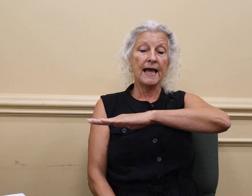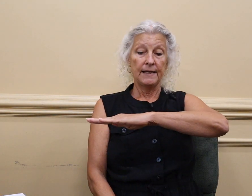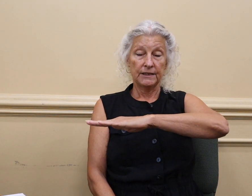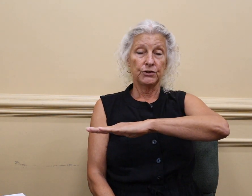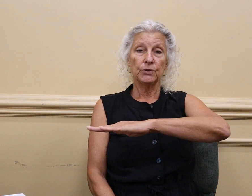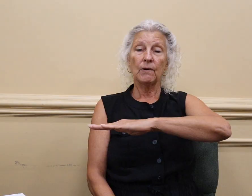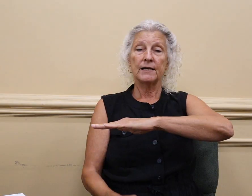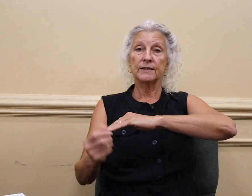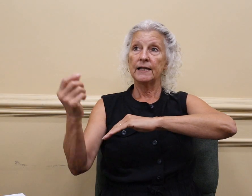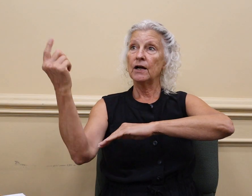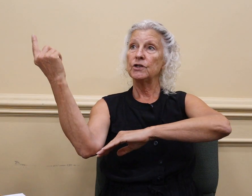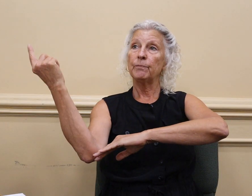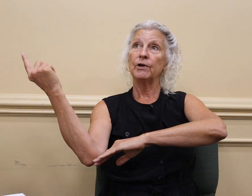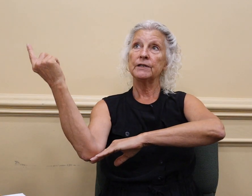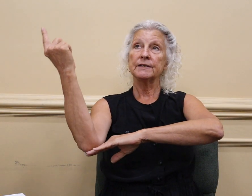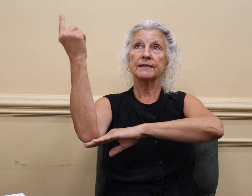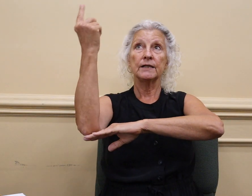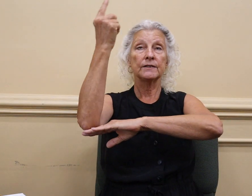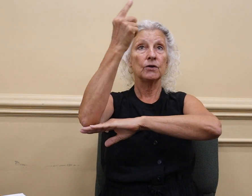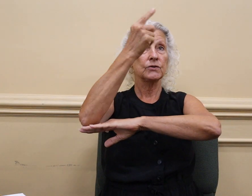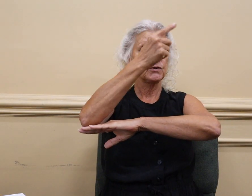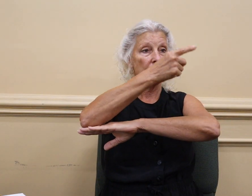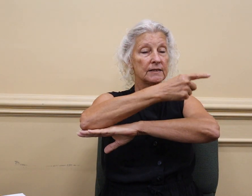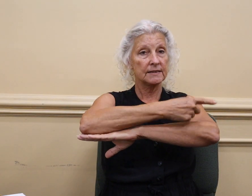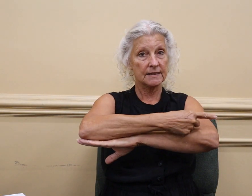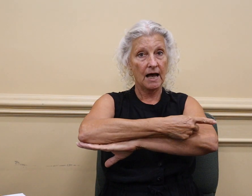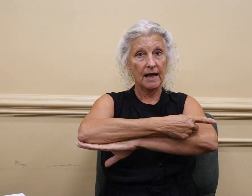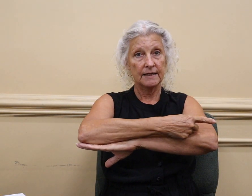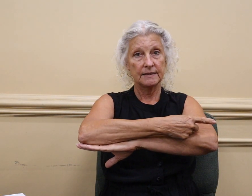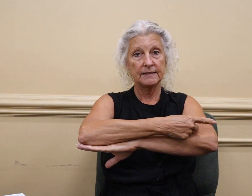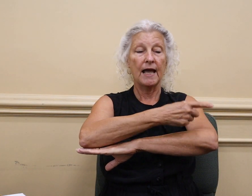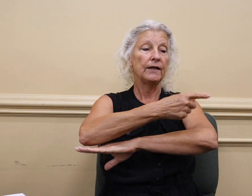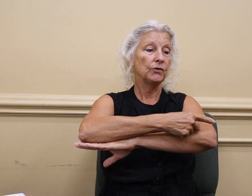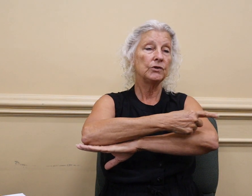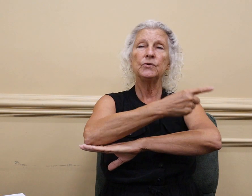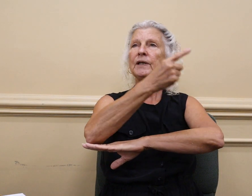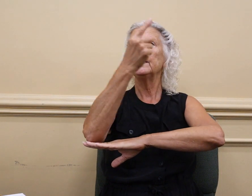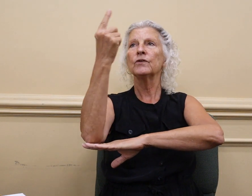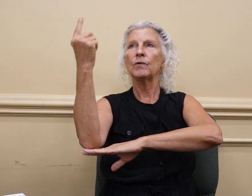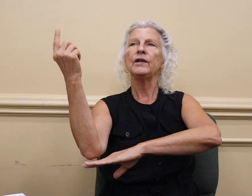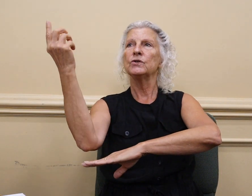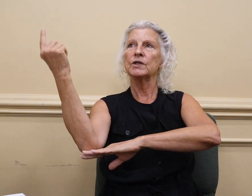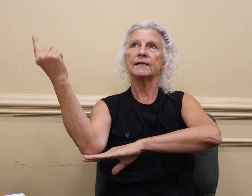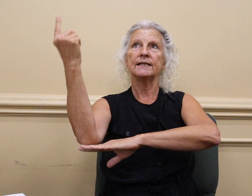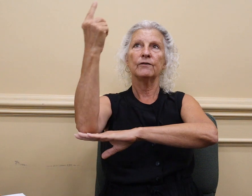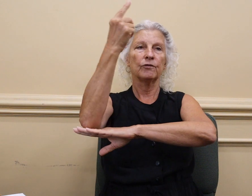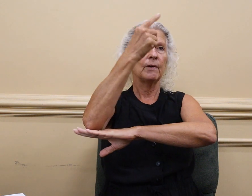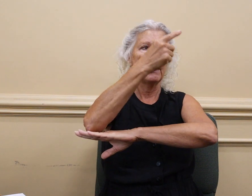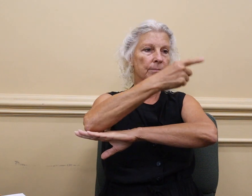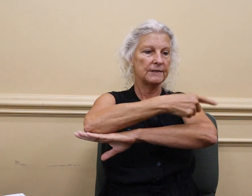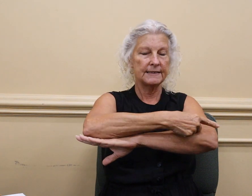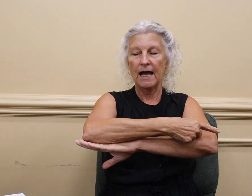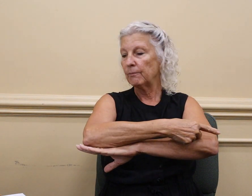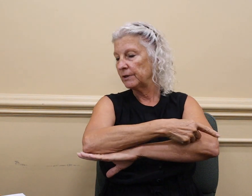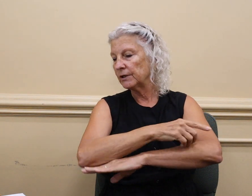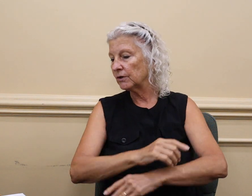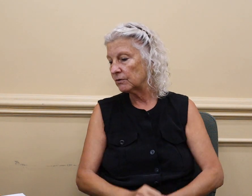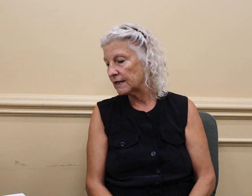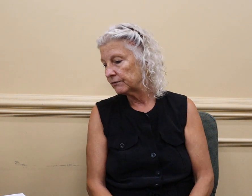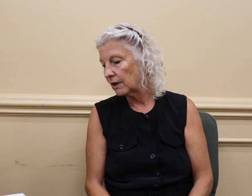Day, get your horizon there and you point at the sun as it goes across the sky. Day. You can do it either way. Usually I see it from up to down, but you can go down to